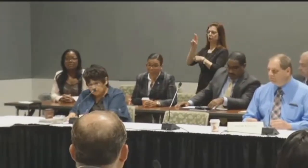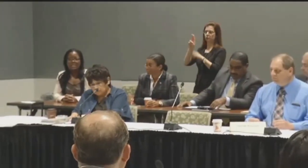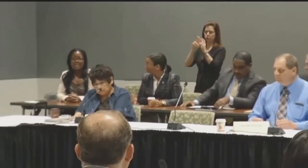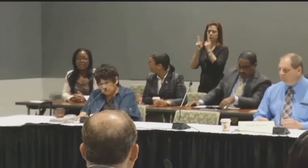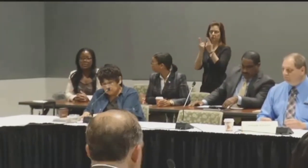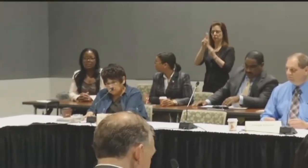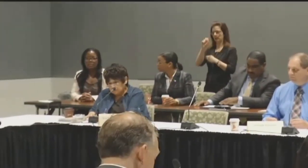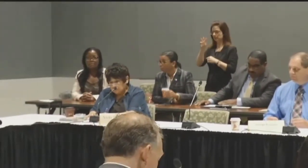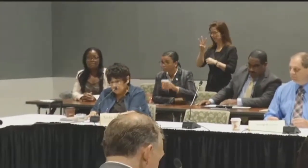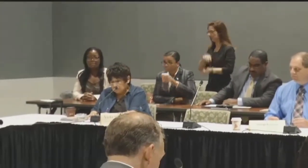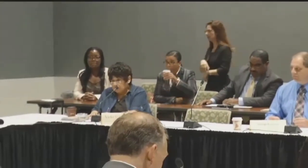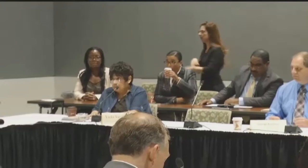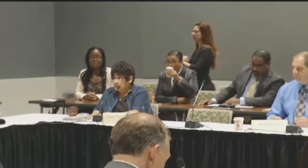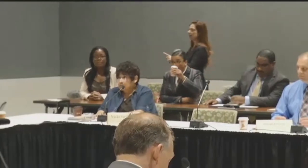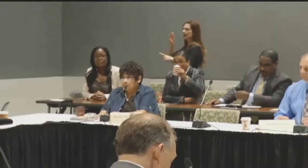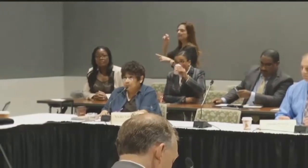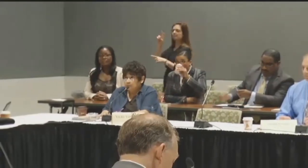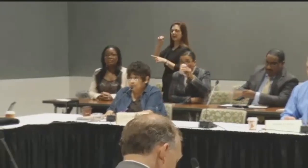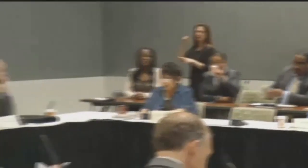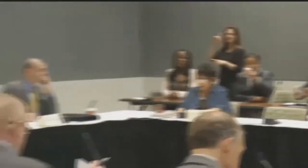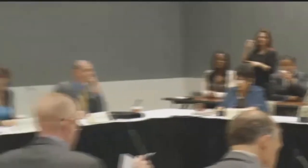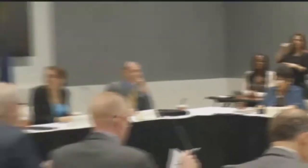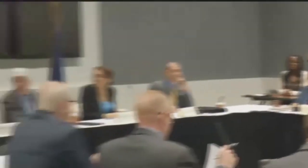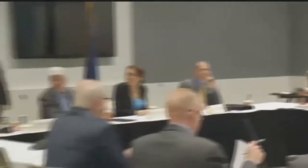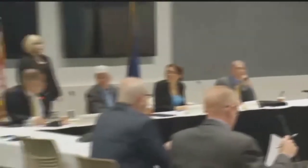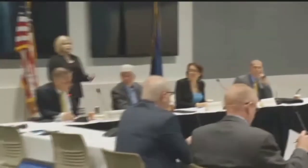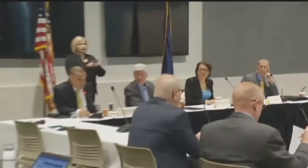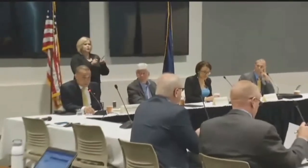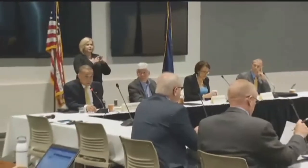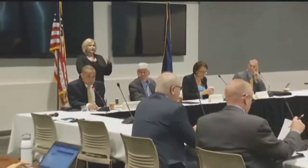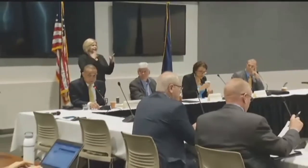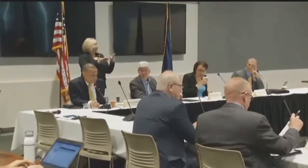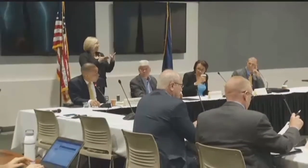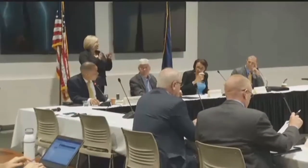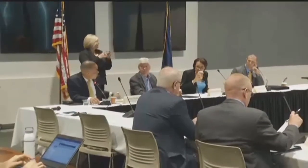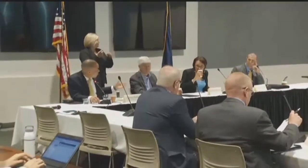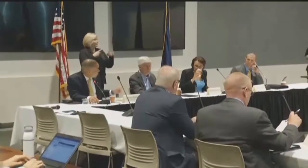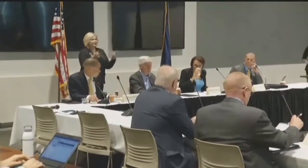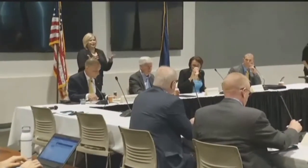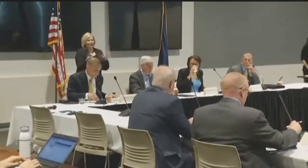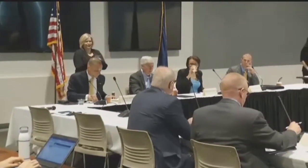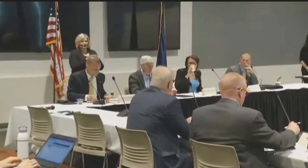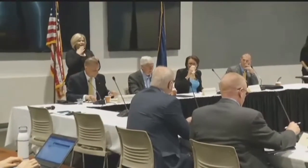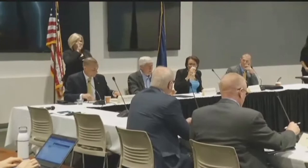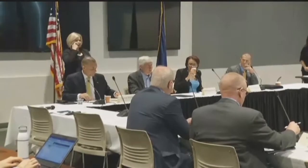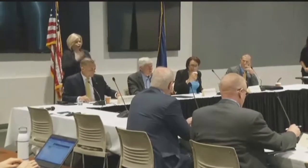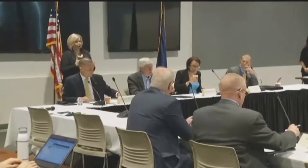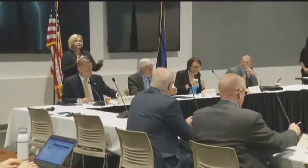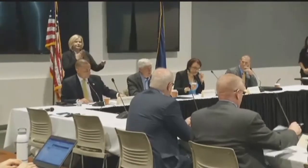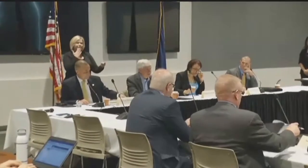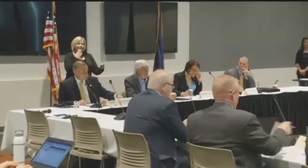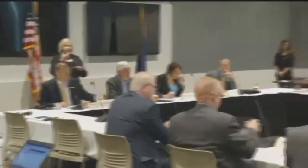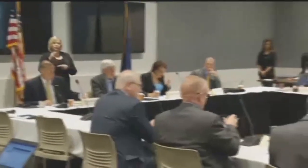Tiffany Brown, DEQ. Okay, and we also want to thank the signers for being here as well, so Governor. Great, well,